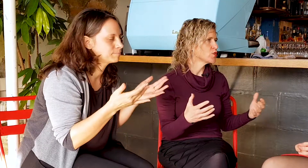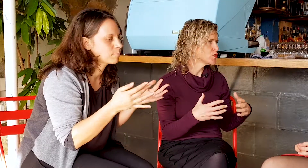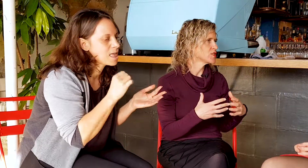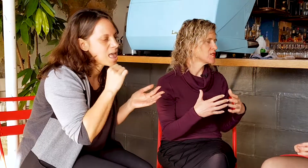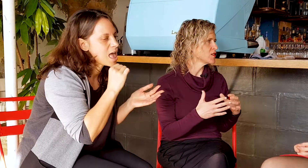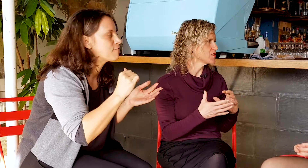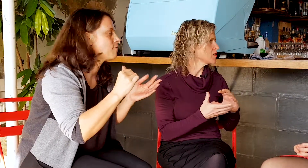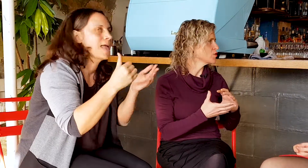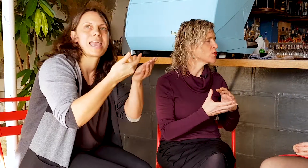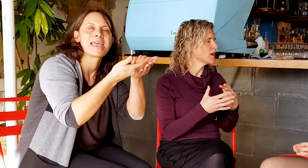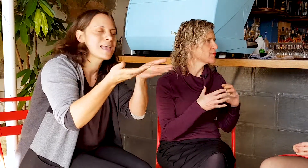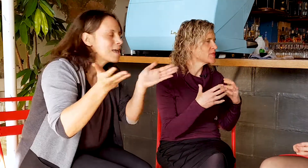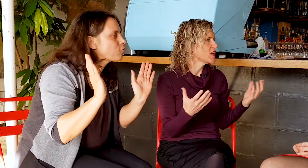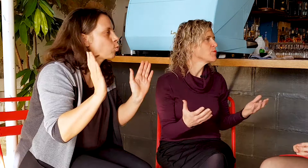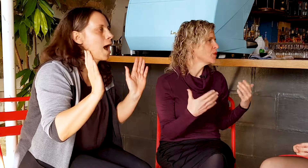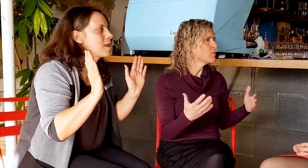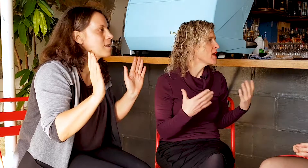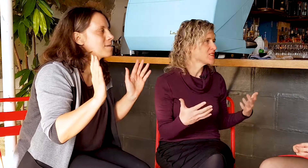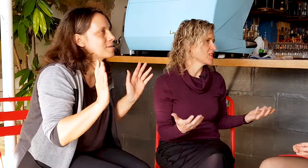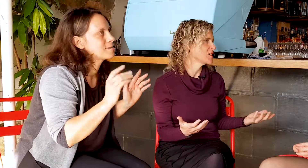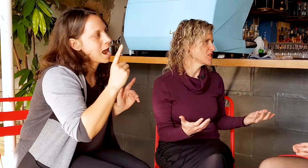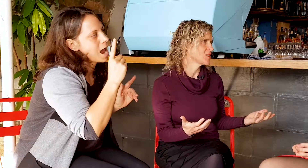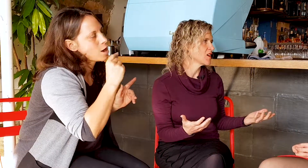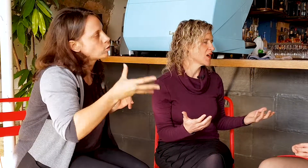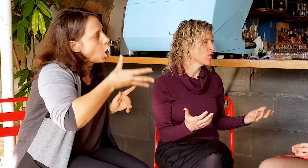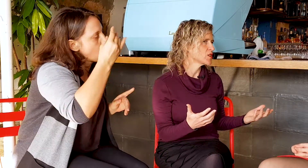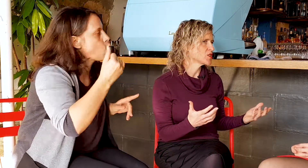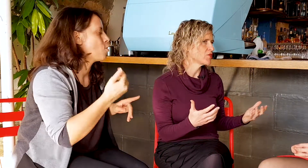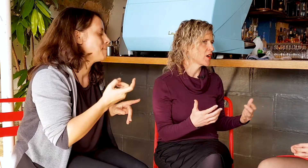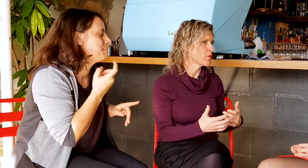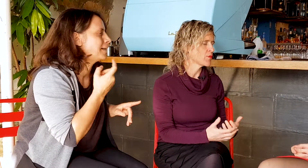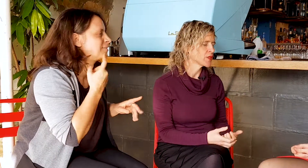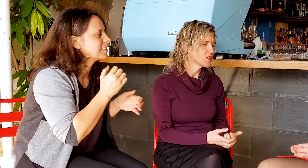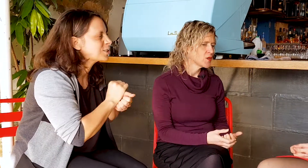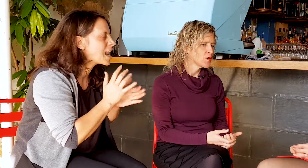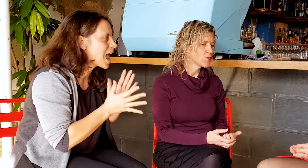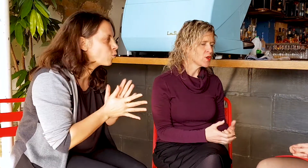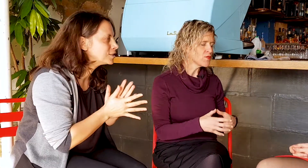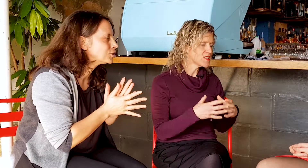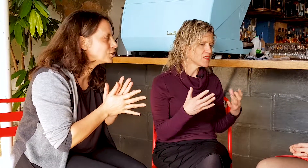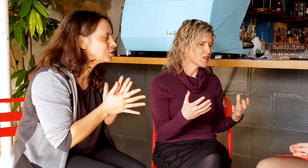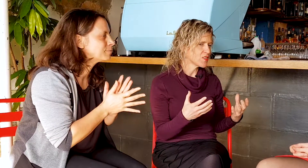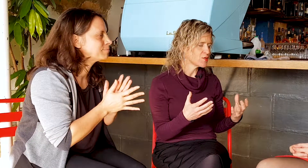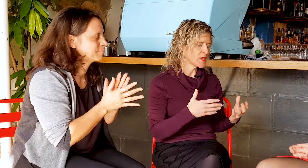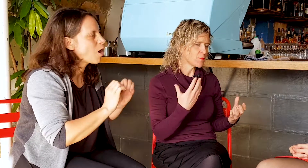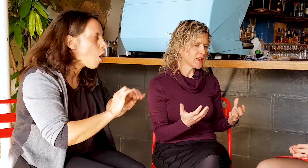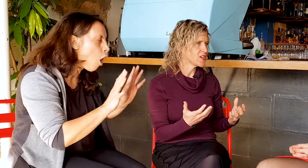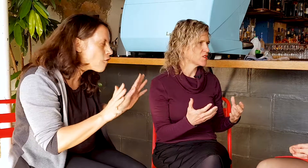could say the basic things in sign language? If obviously there's been implication